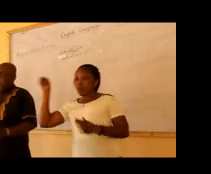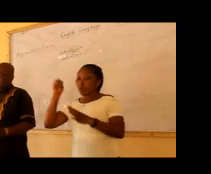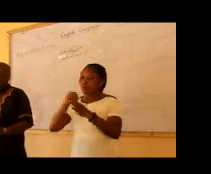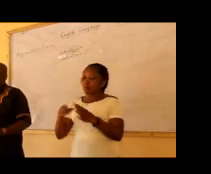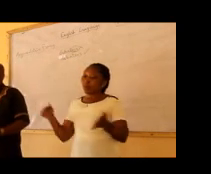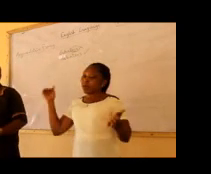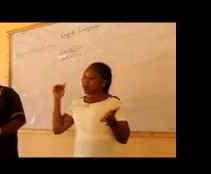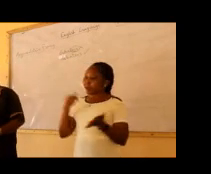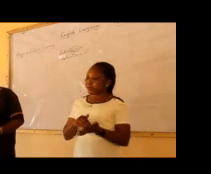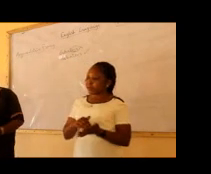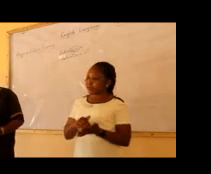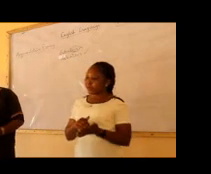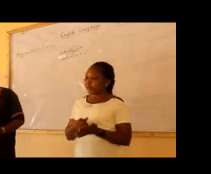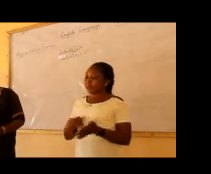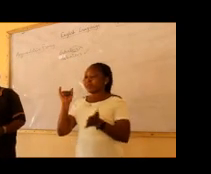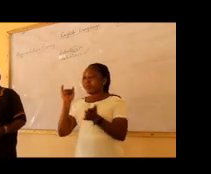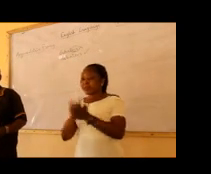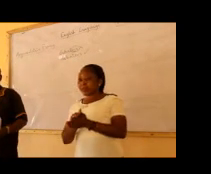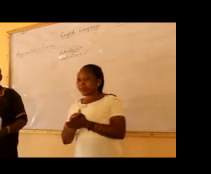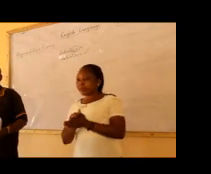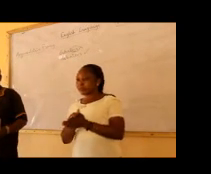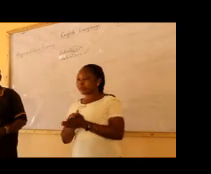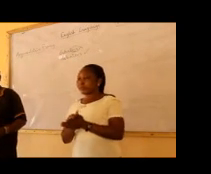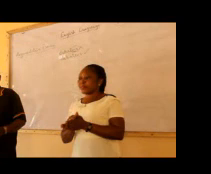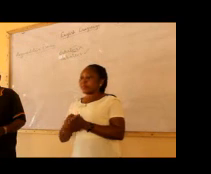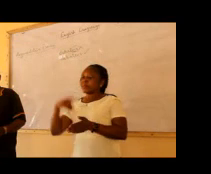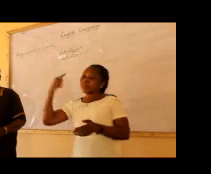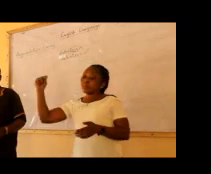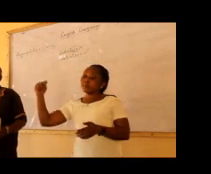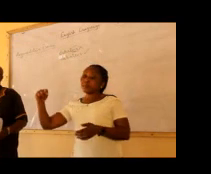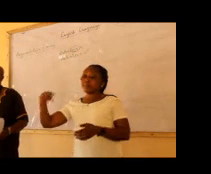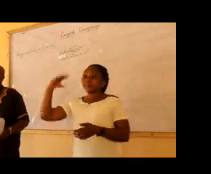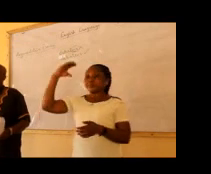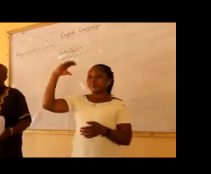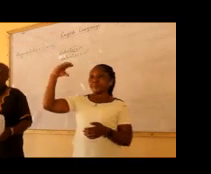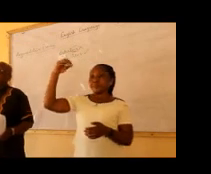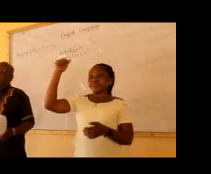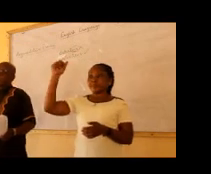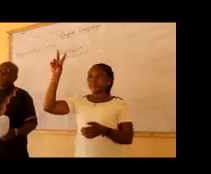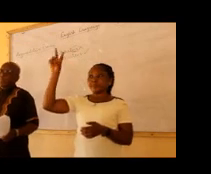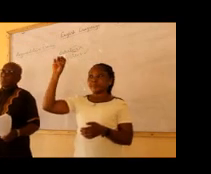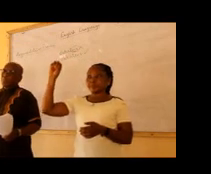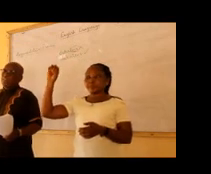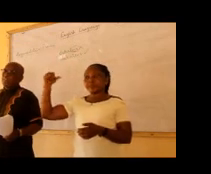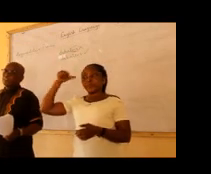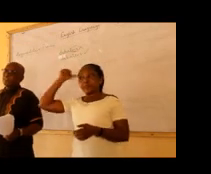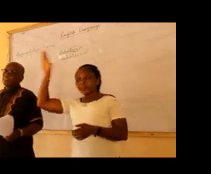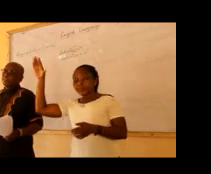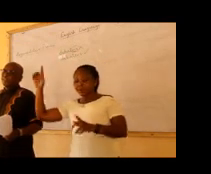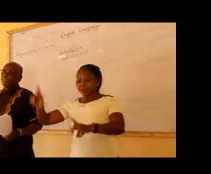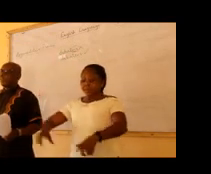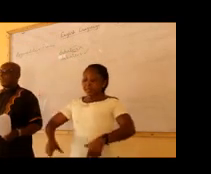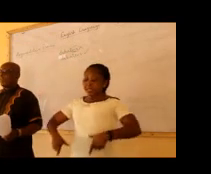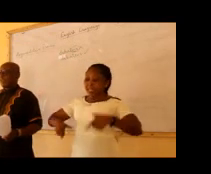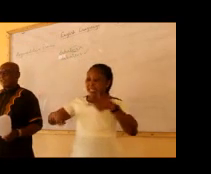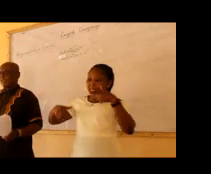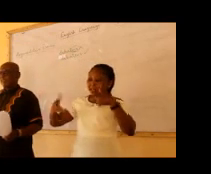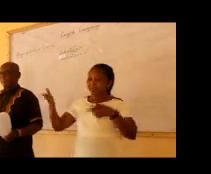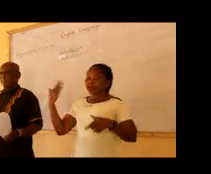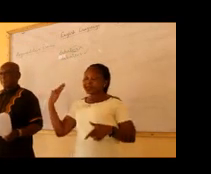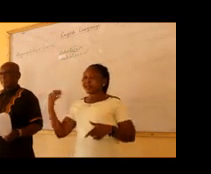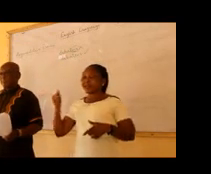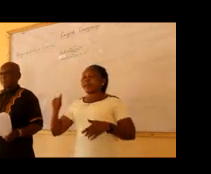the cavemen lived a happier life than the modern